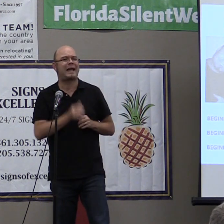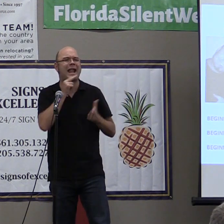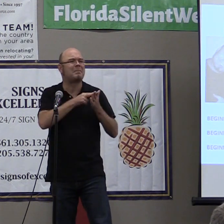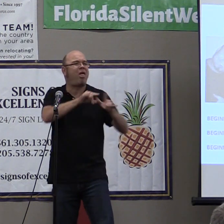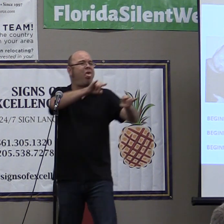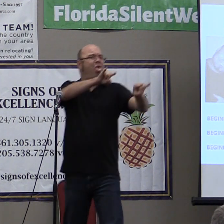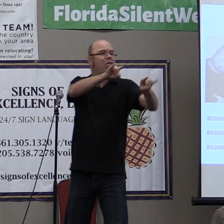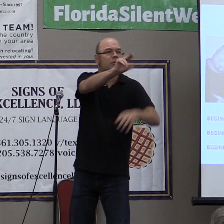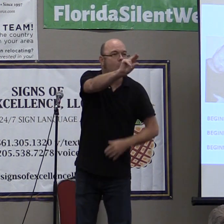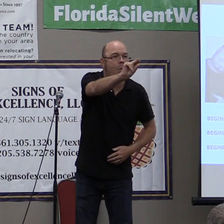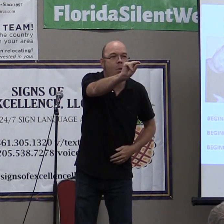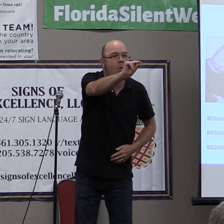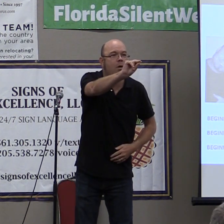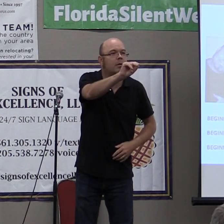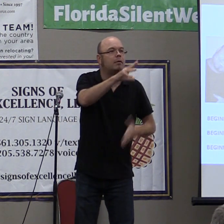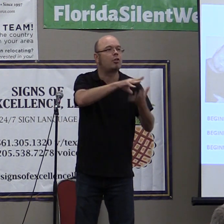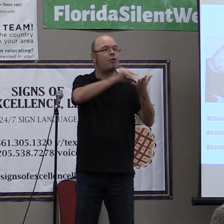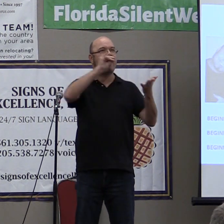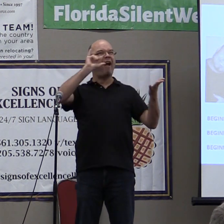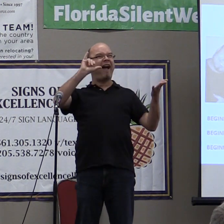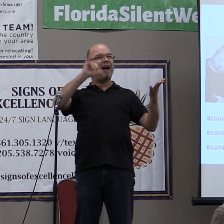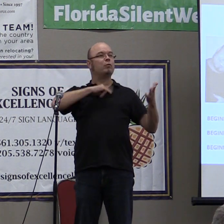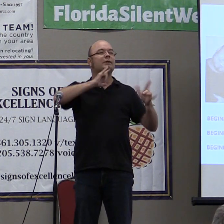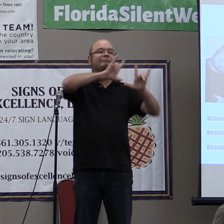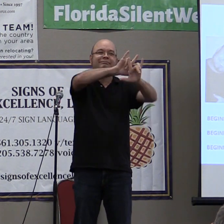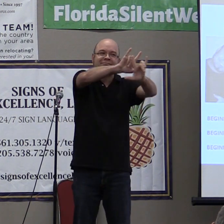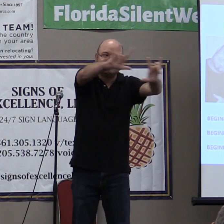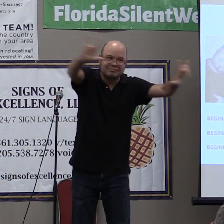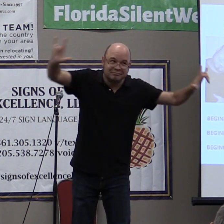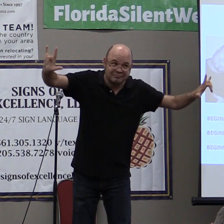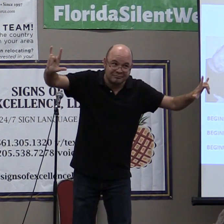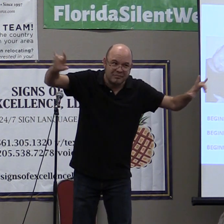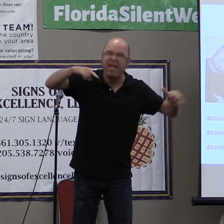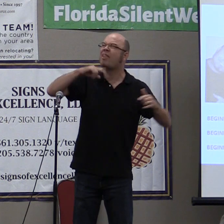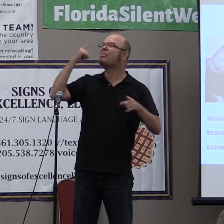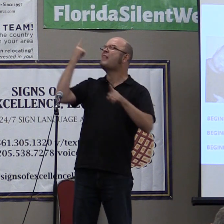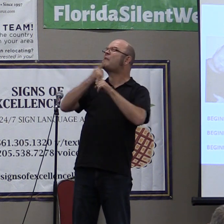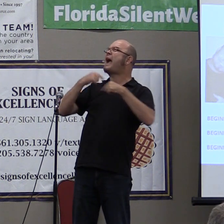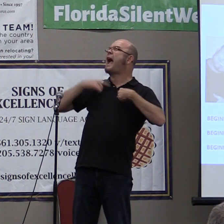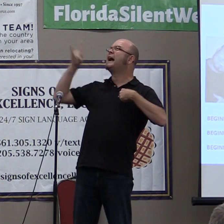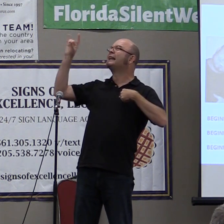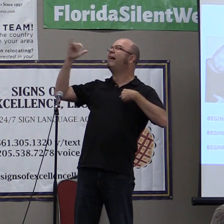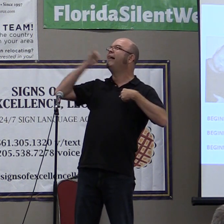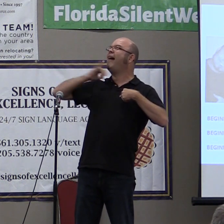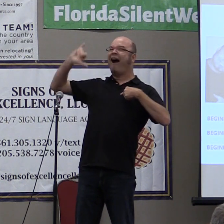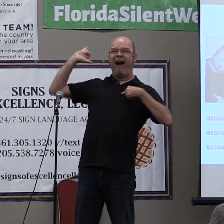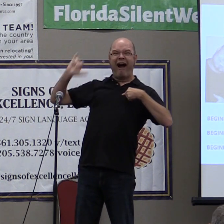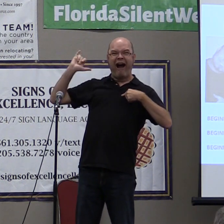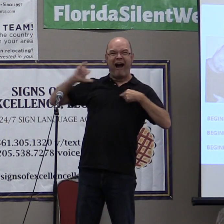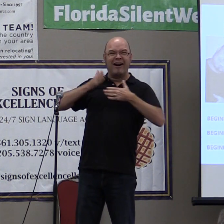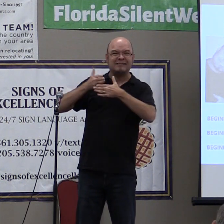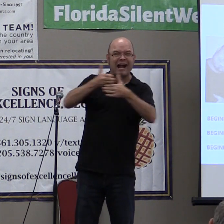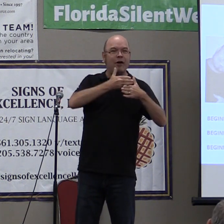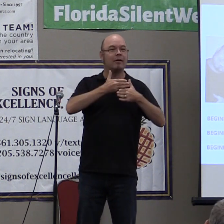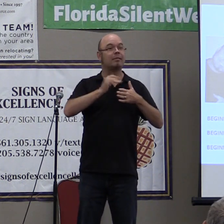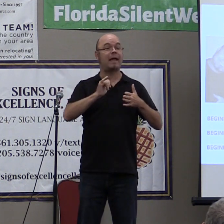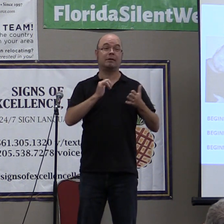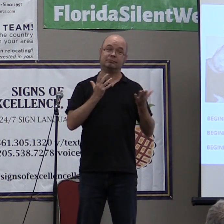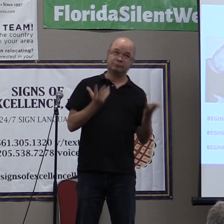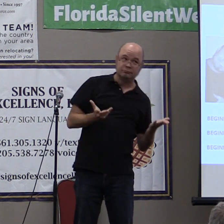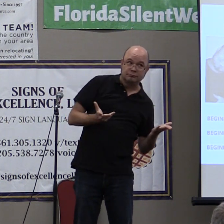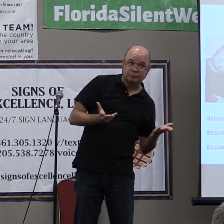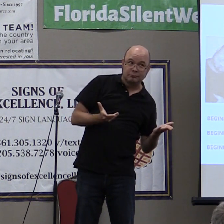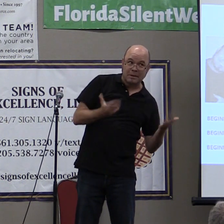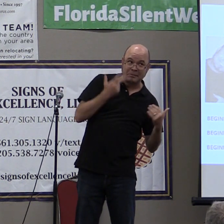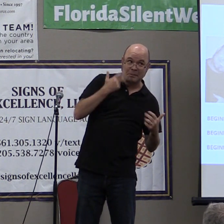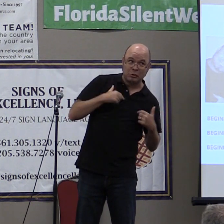funniest ones. We're not mocking, no, I love you all, remember, we just want to learn. And